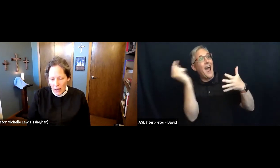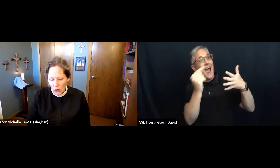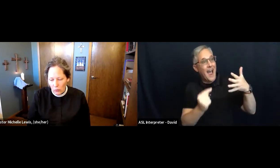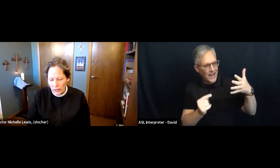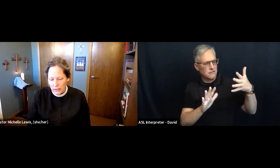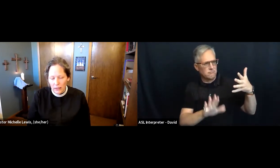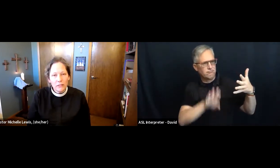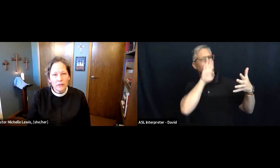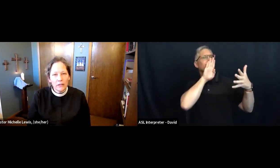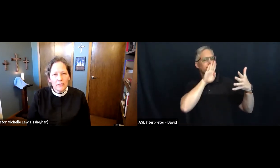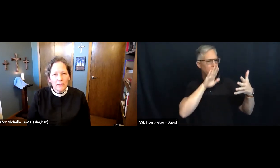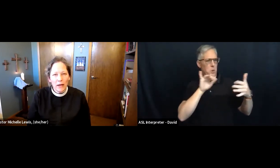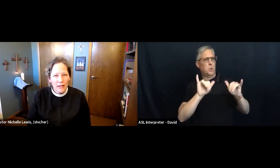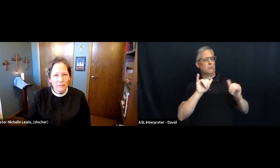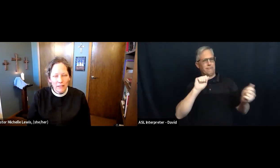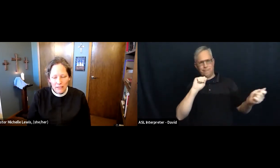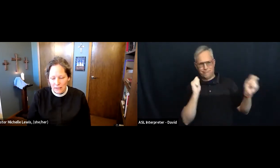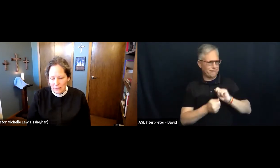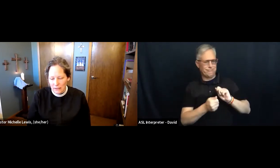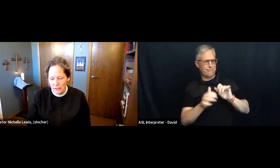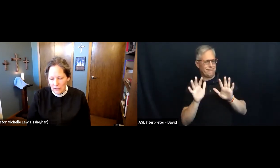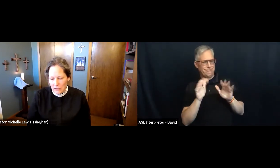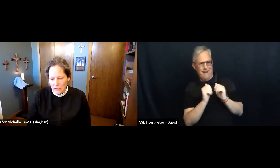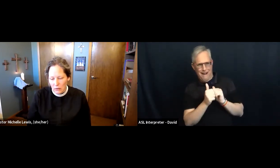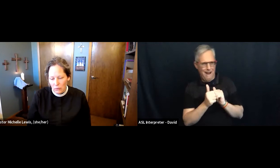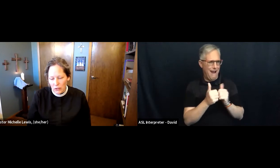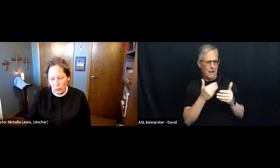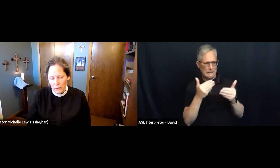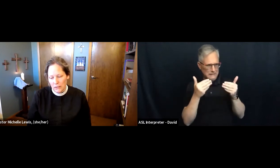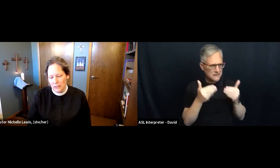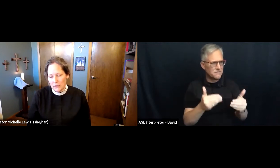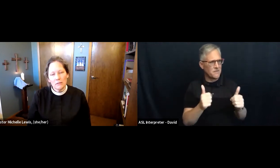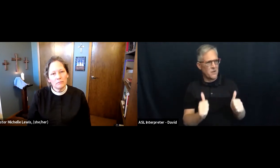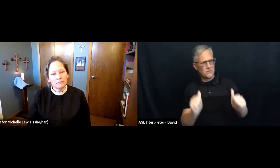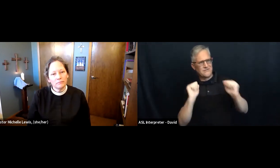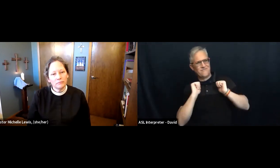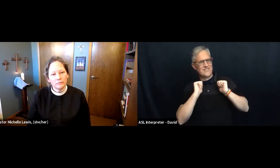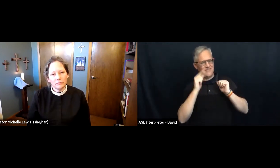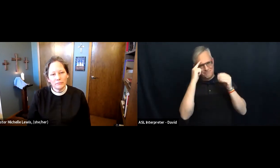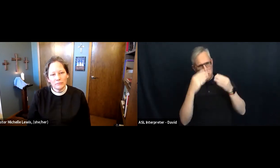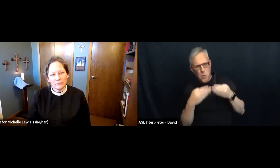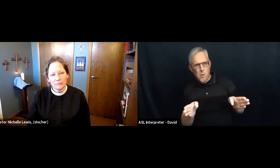Wondering how we can enter into Advent with openness.